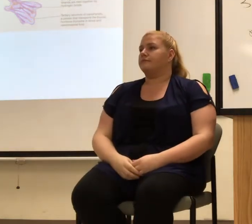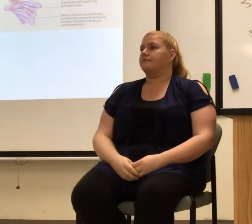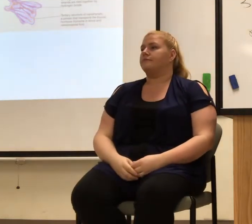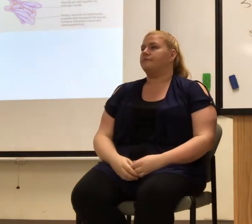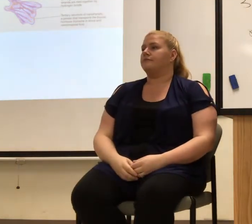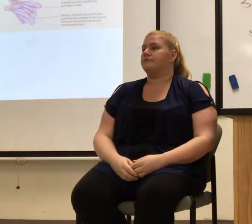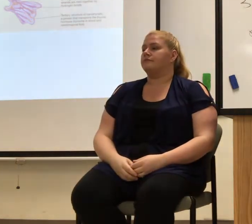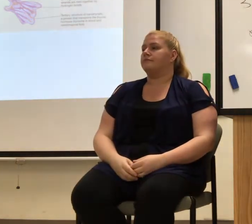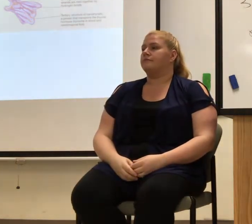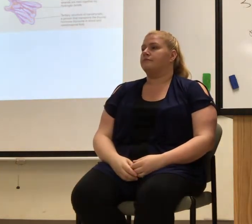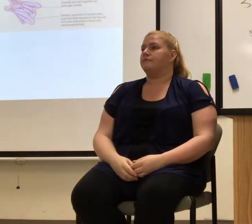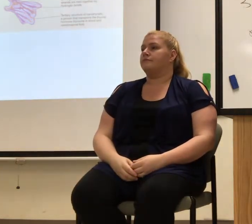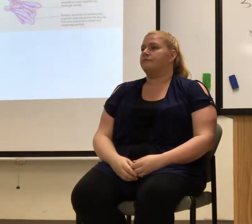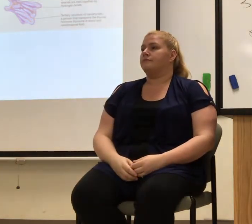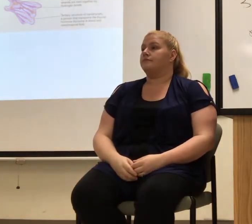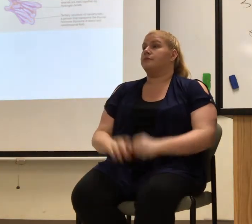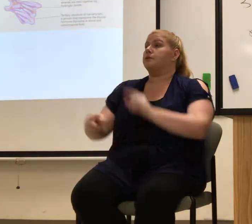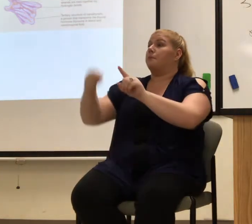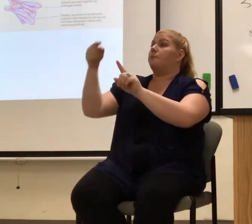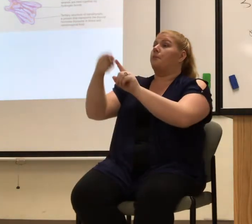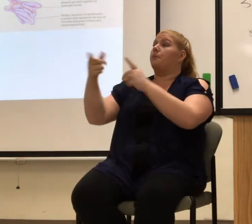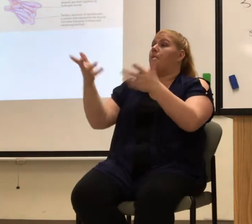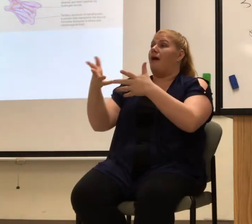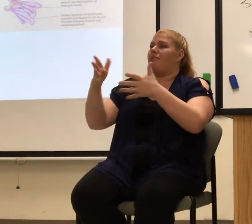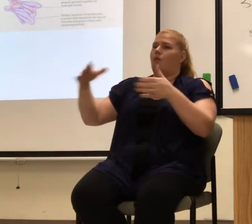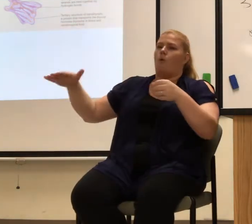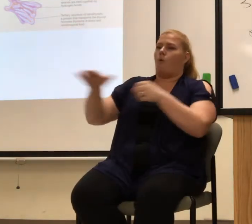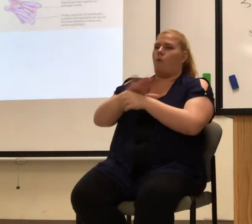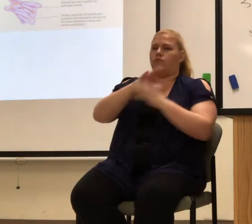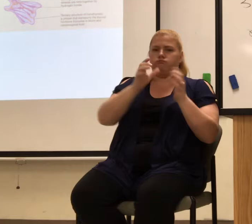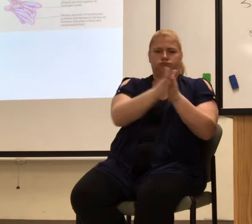The point is, it's one polypeptide chain,